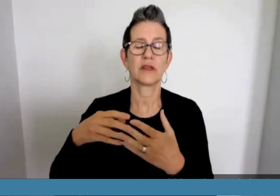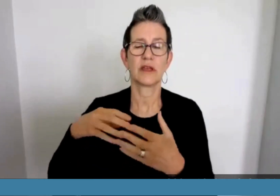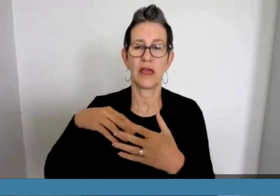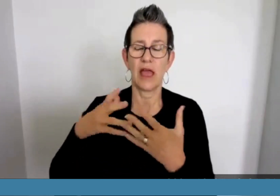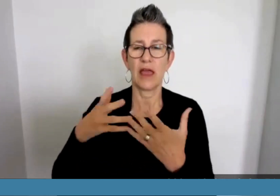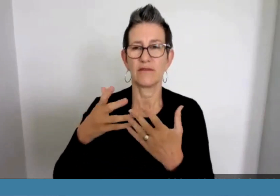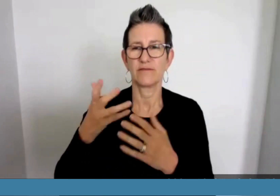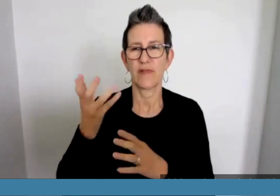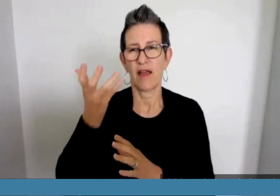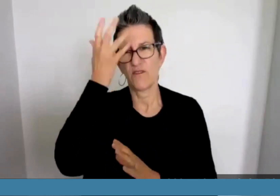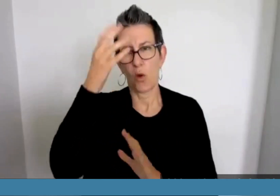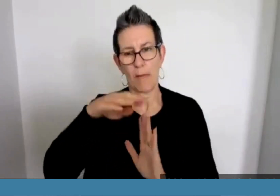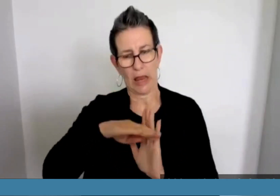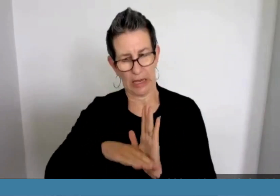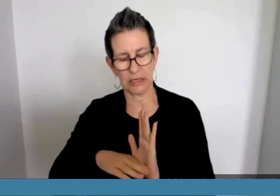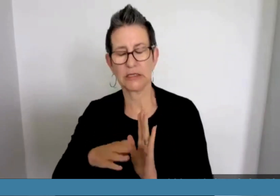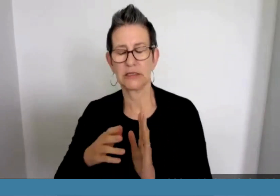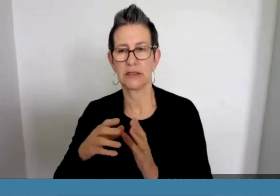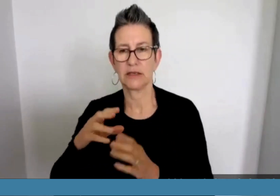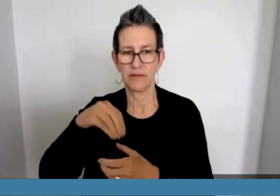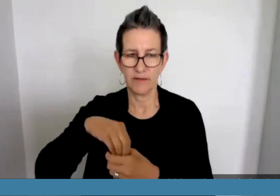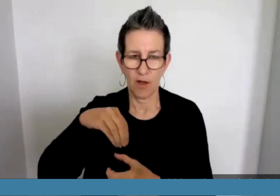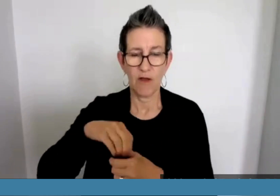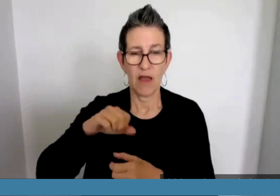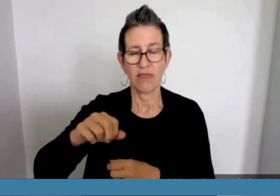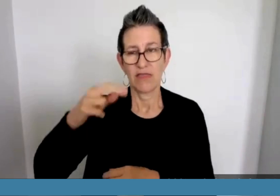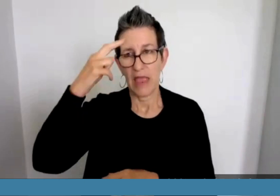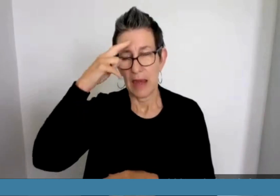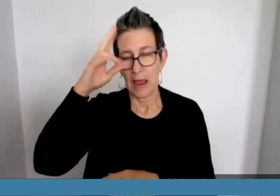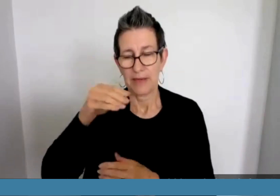individuals named on the application as research team members.